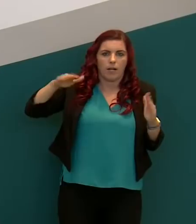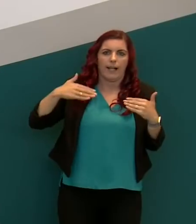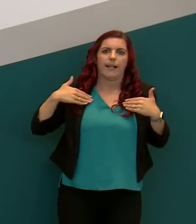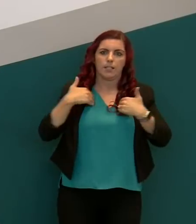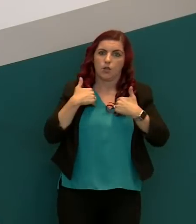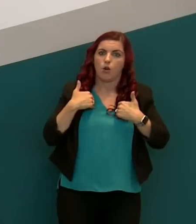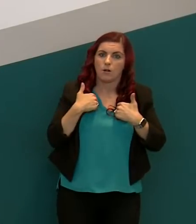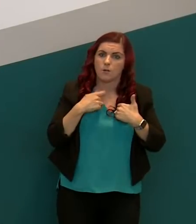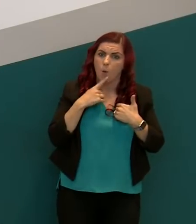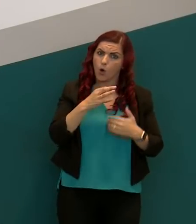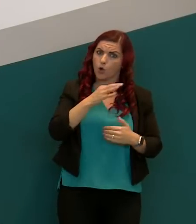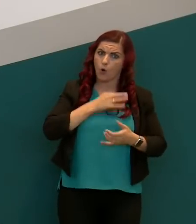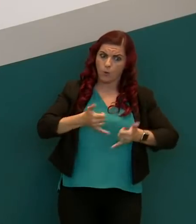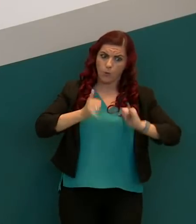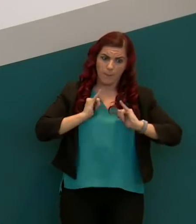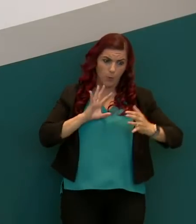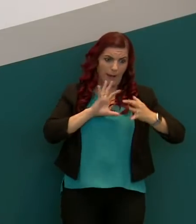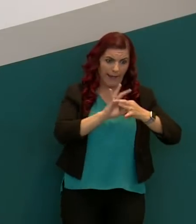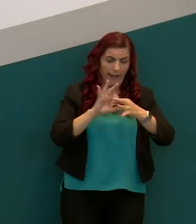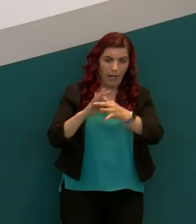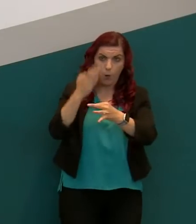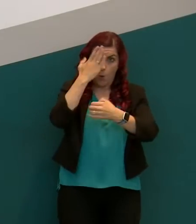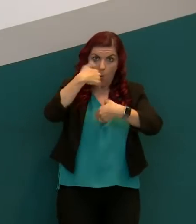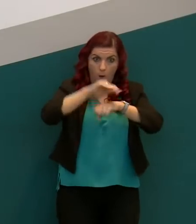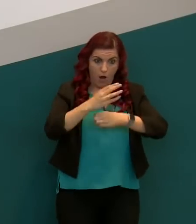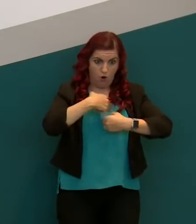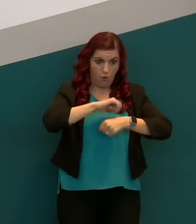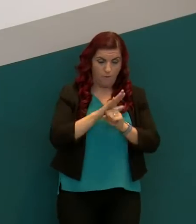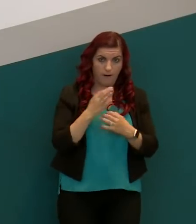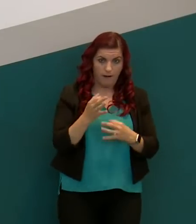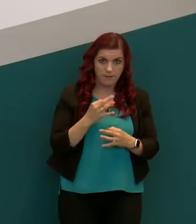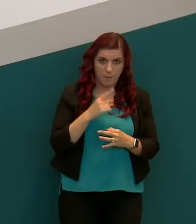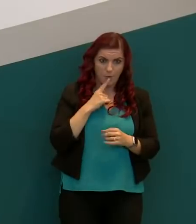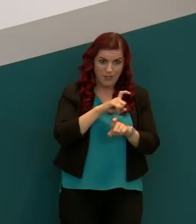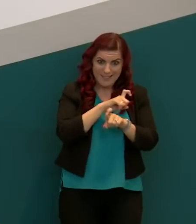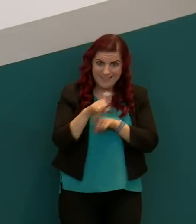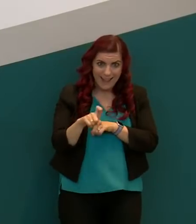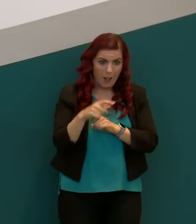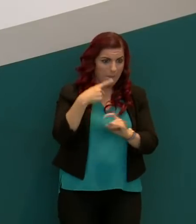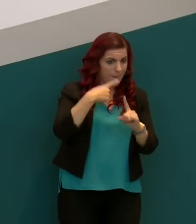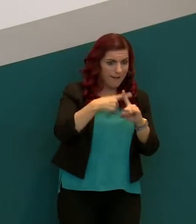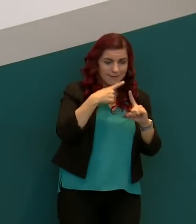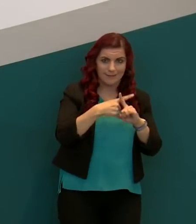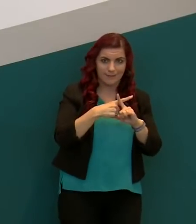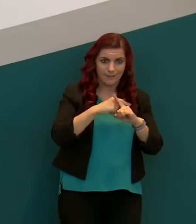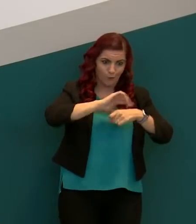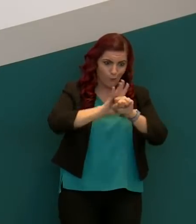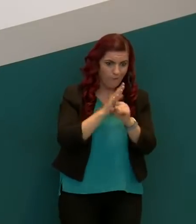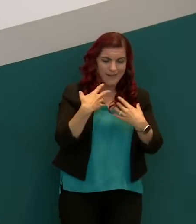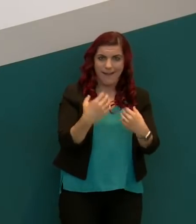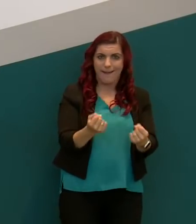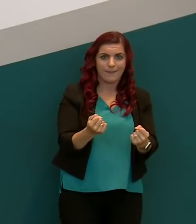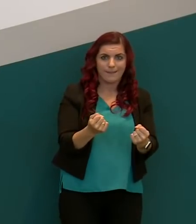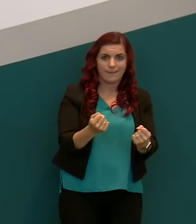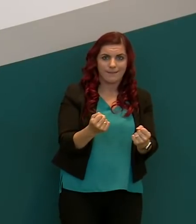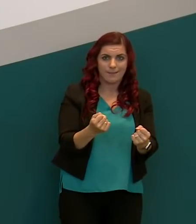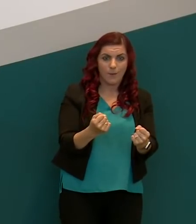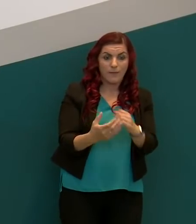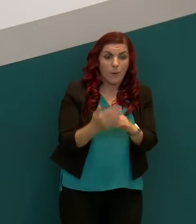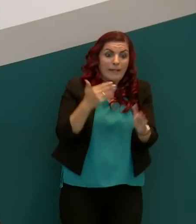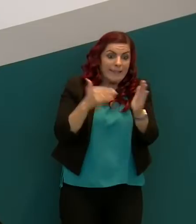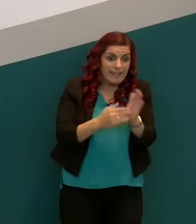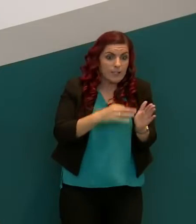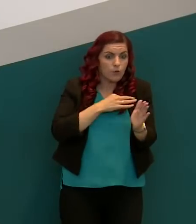good that we're able to link them, but they are still cases. Each and every one of them is still a positive case, which